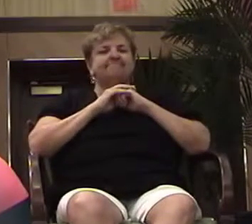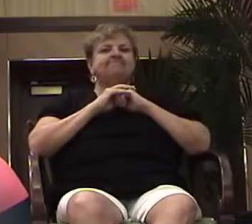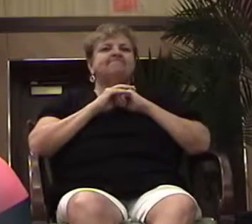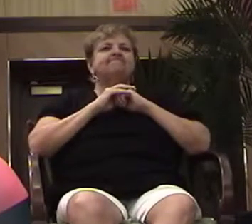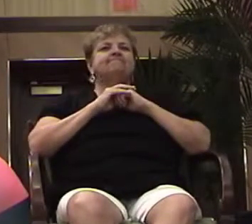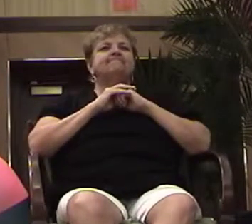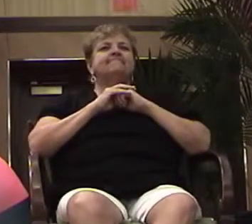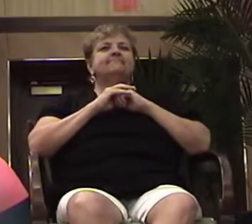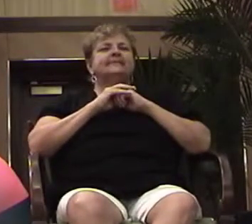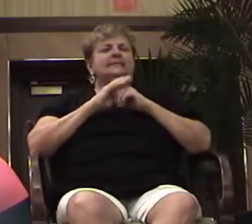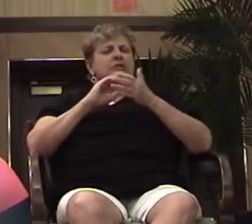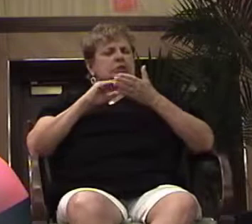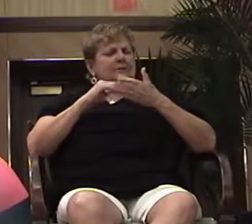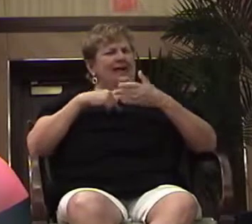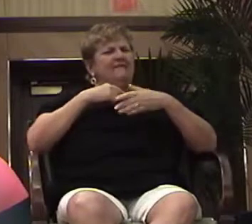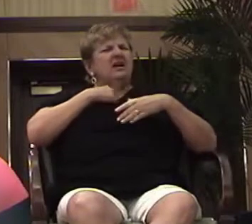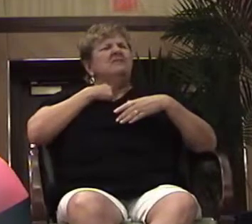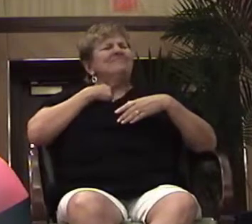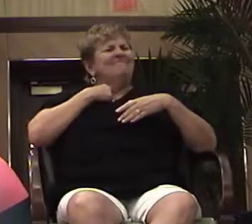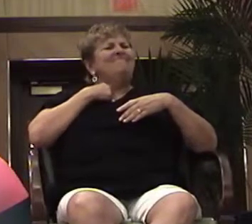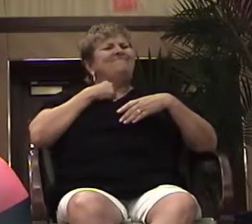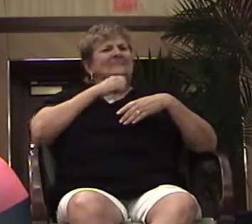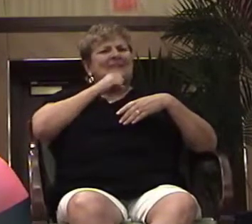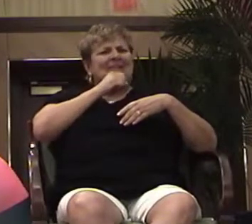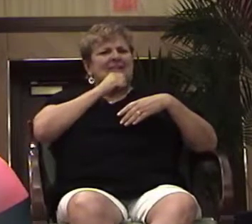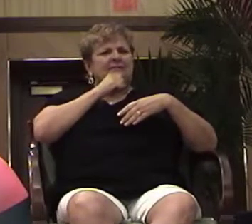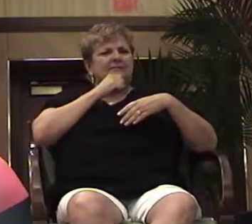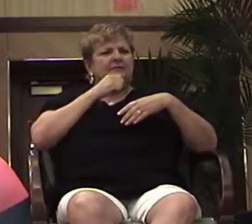Excuse my throat, I'm thinking I'm getting a little hoarse.